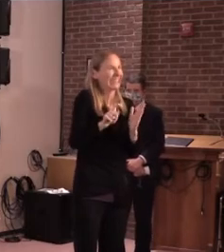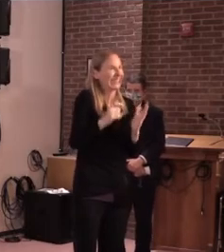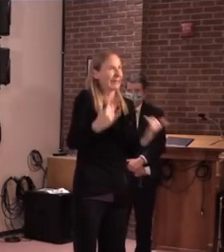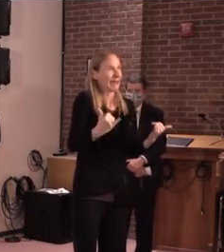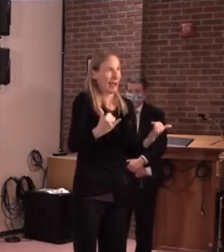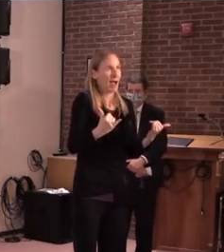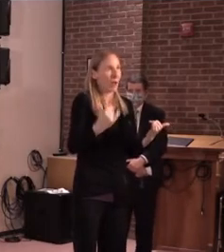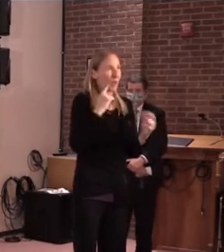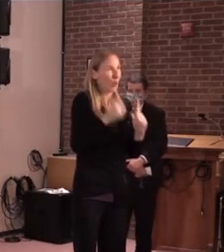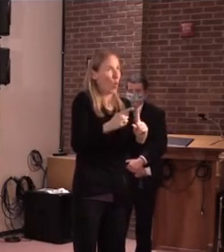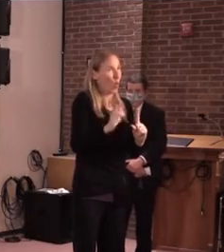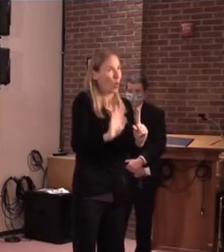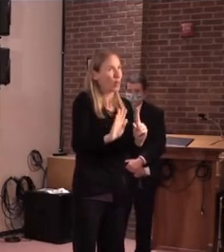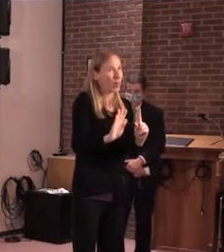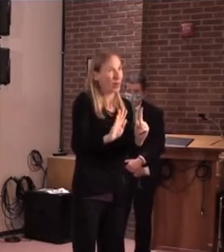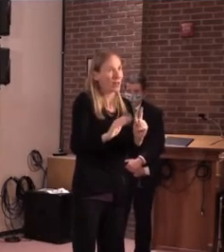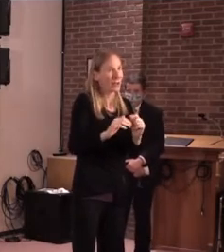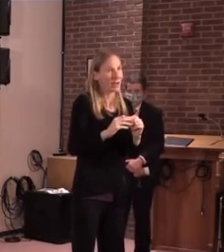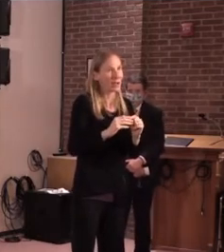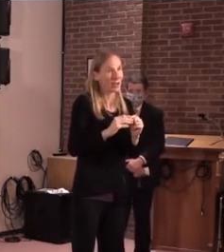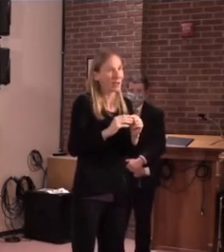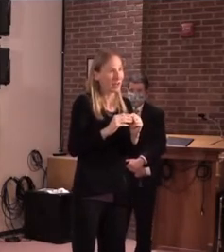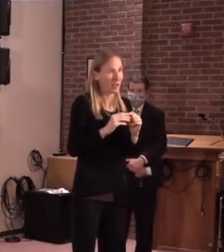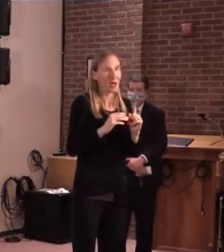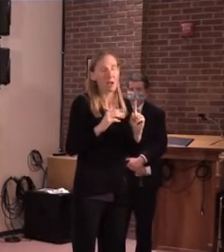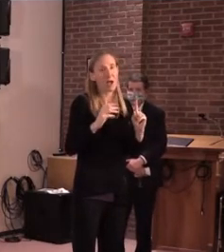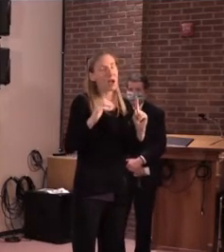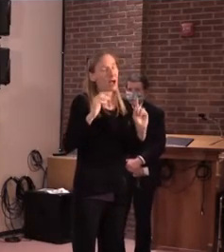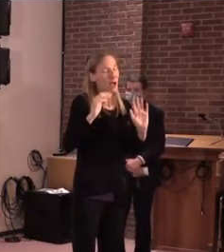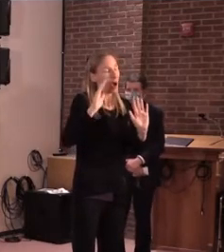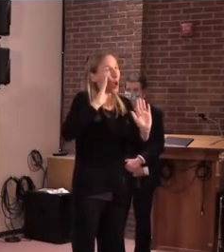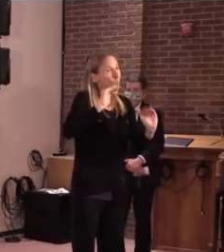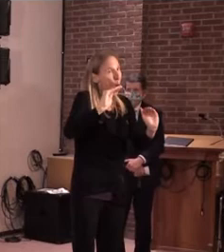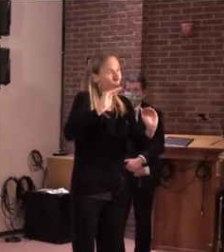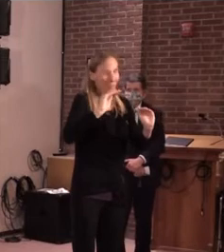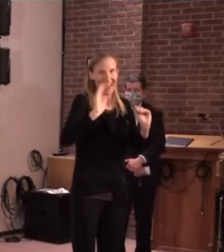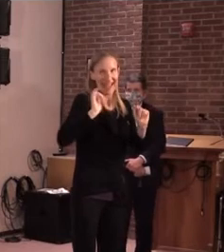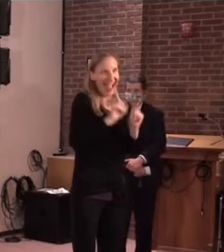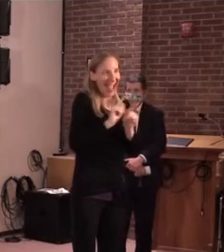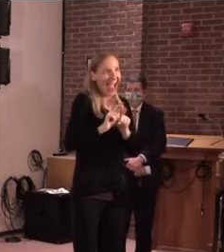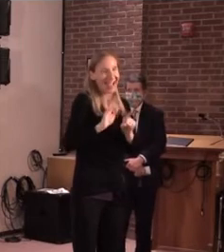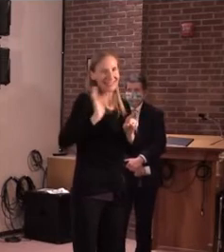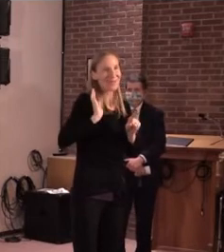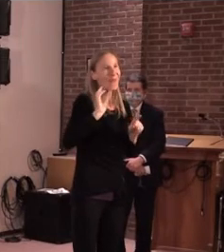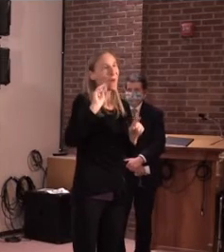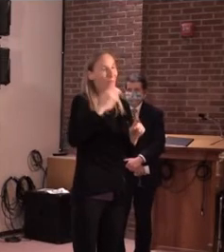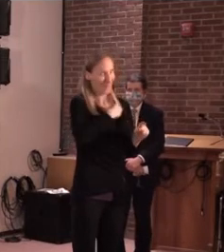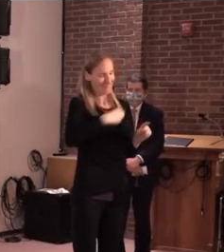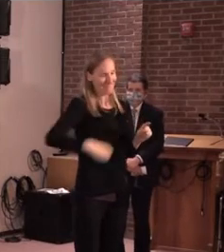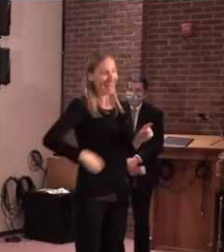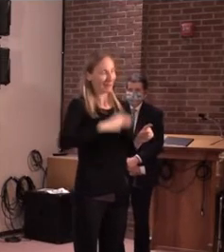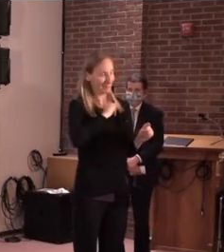goal. We hope that, I think as former Mayor Lauzon had said,